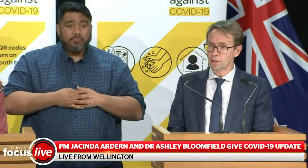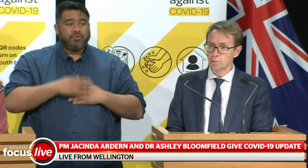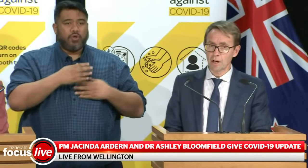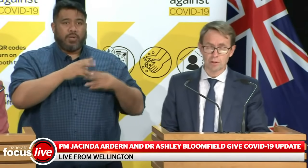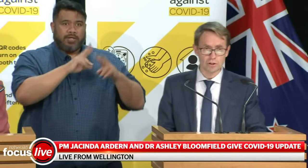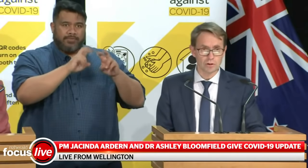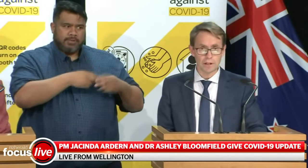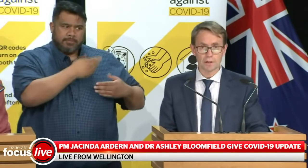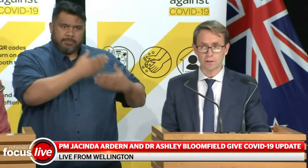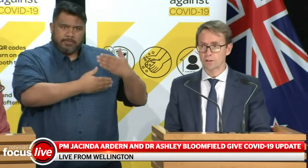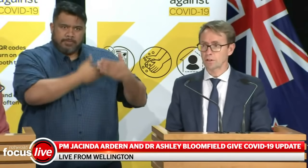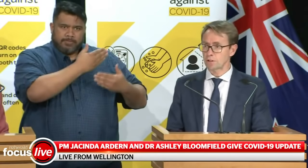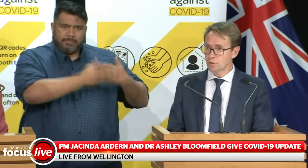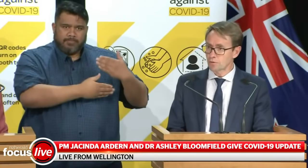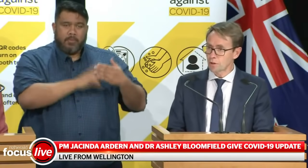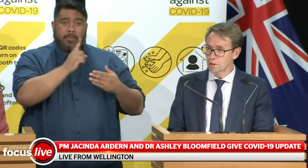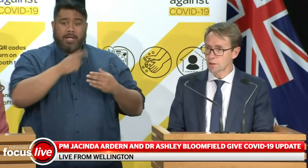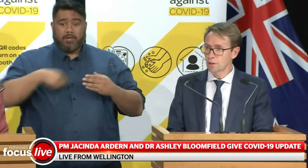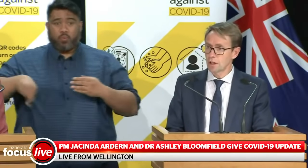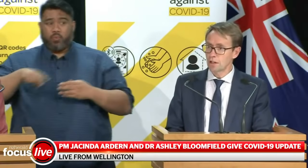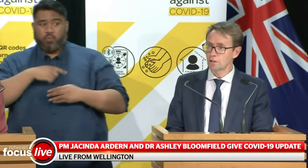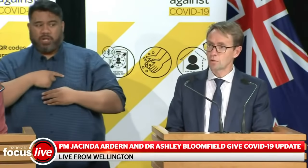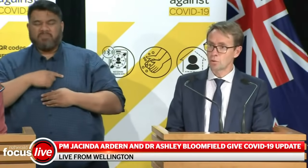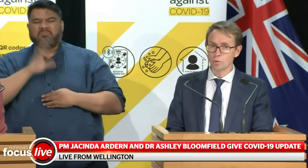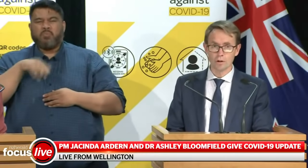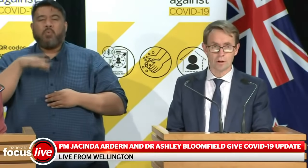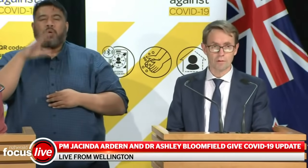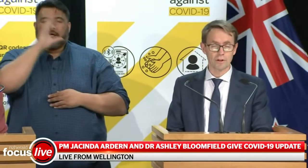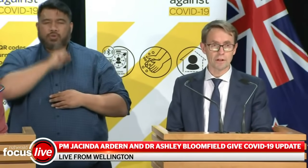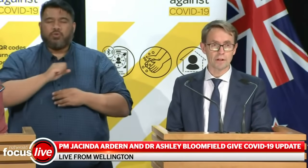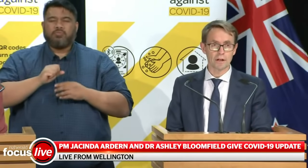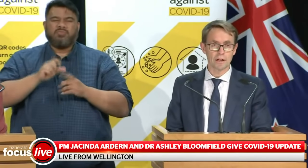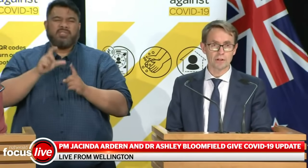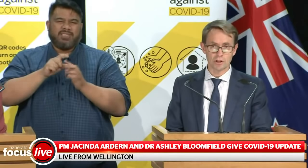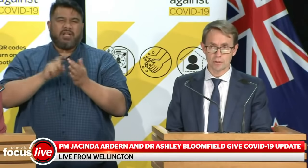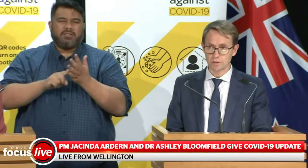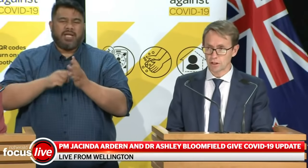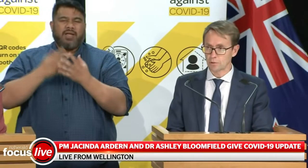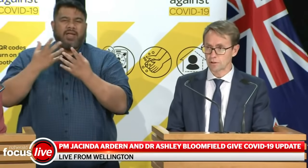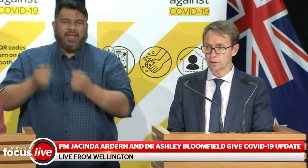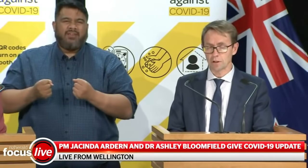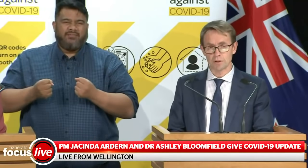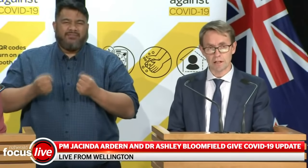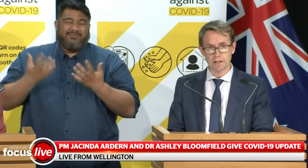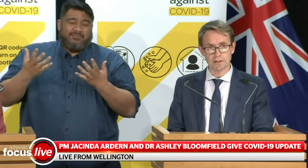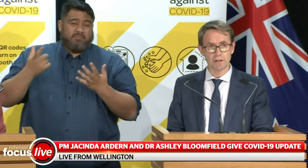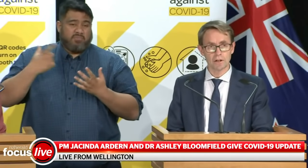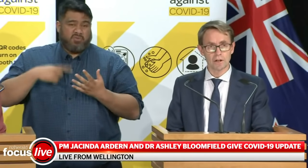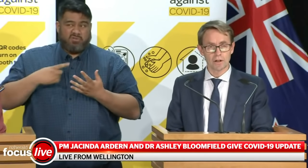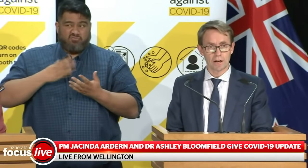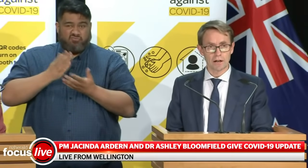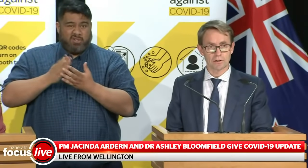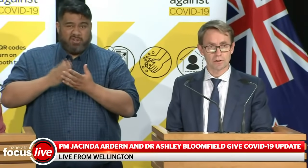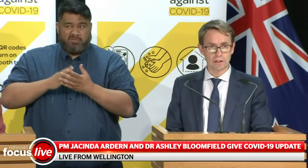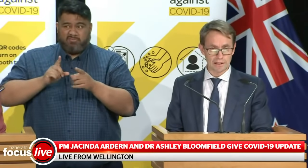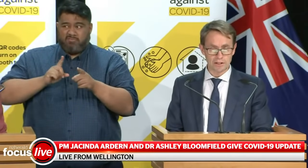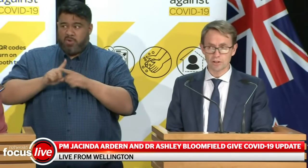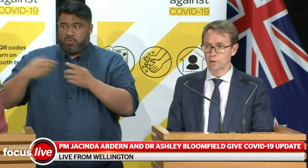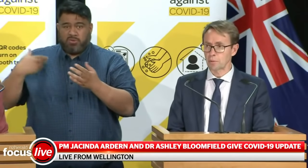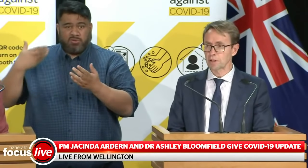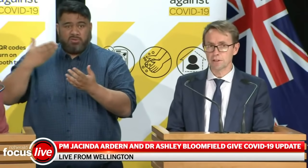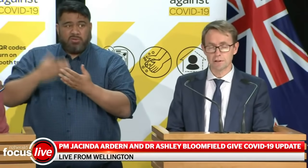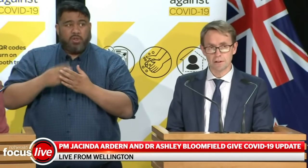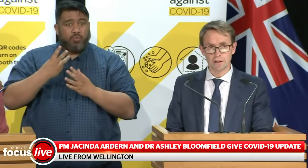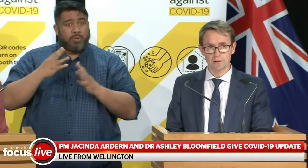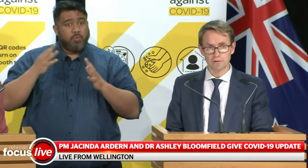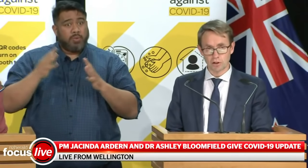Prime Minister said, we are assuming this is the Delta variant, as all of the genomes sequenced over the last at least